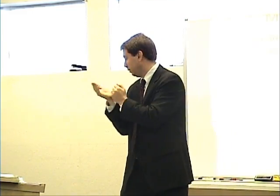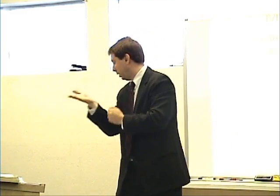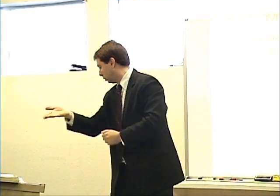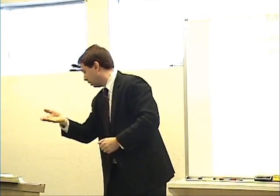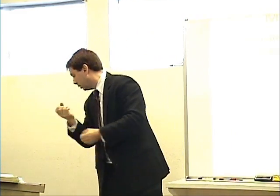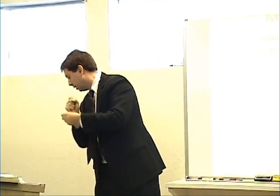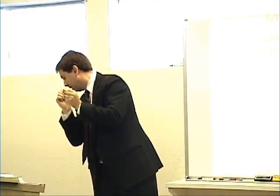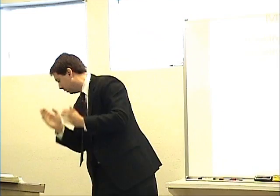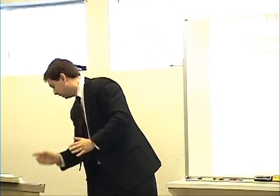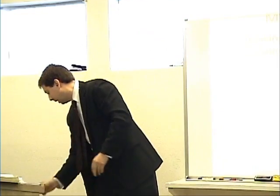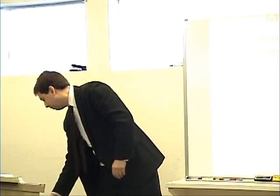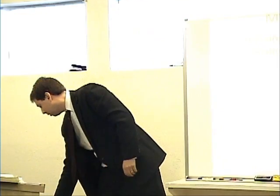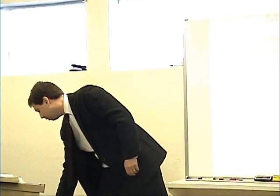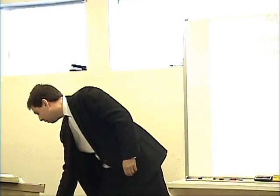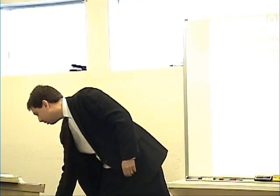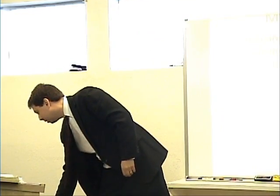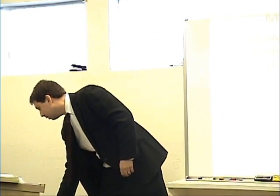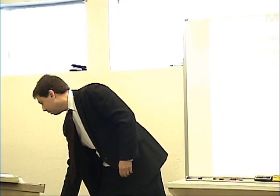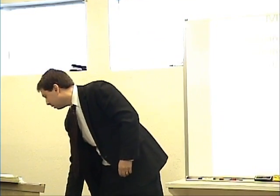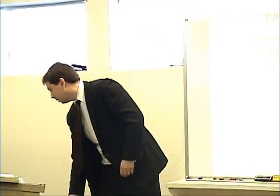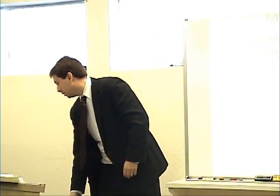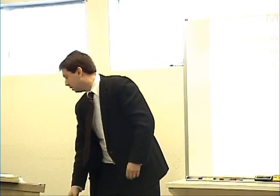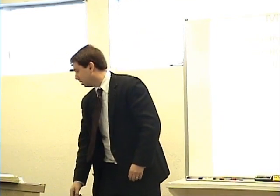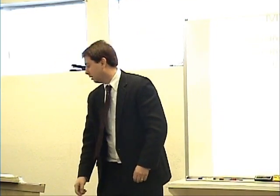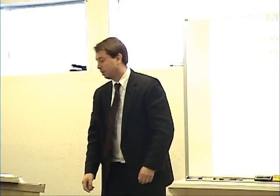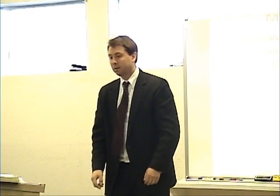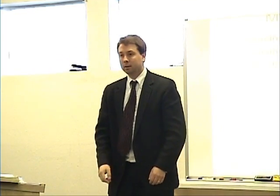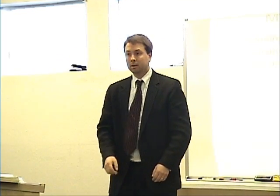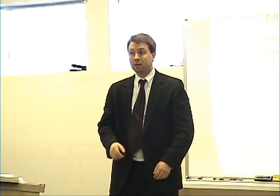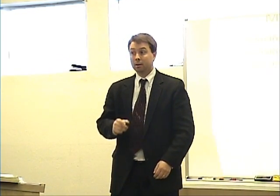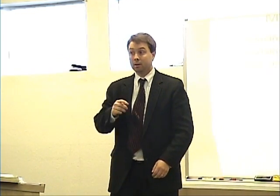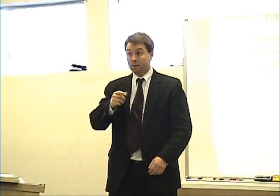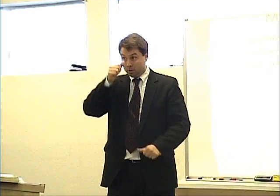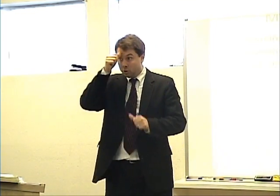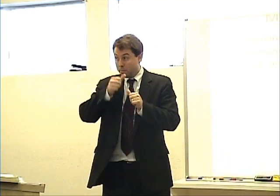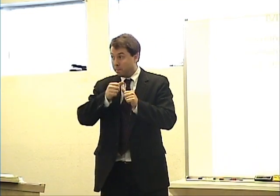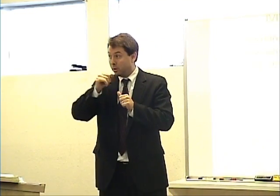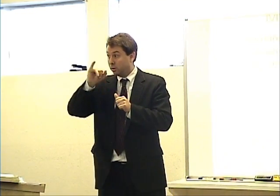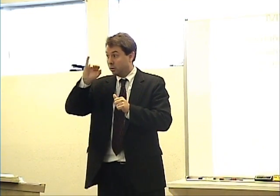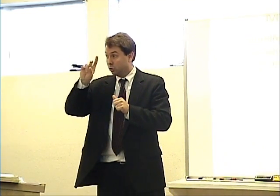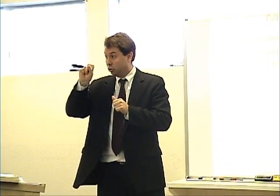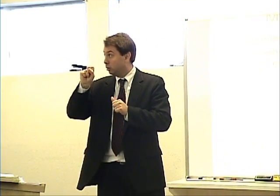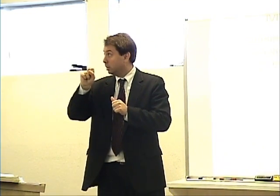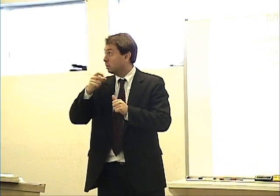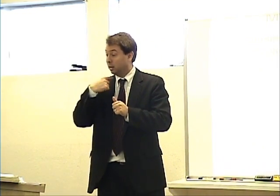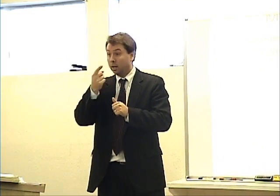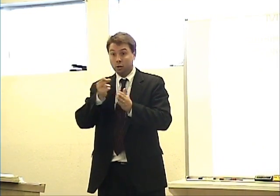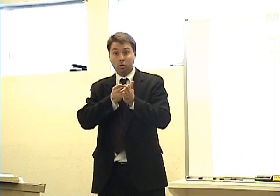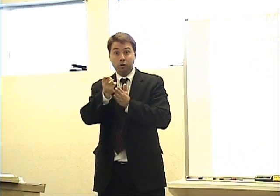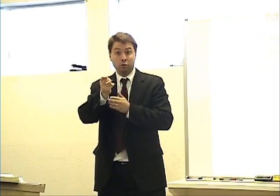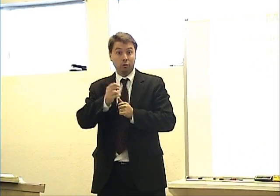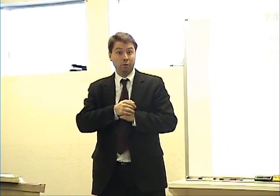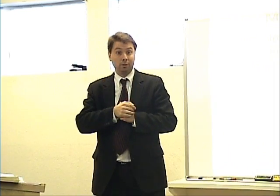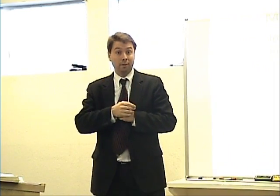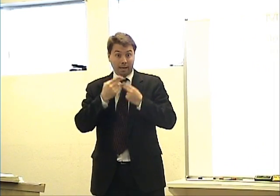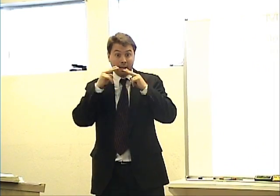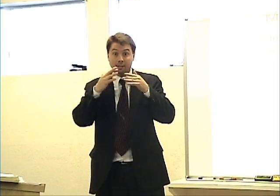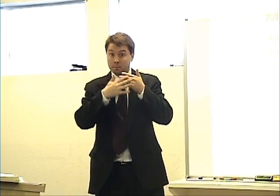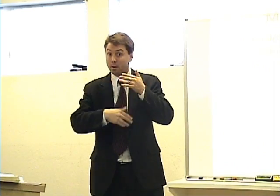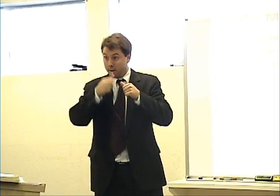crucifixion of the Savior. Remember, Jesus Christ. Judas, he told the truth. Innocent blood, the